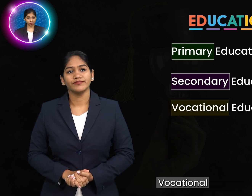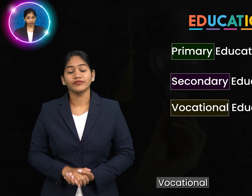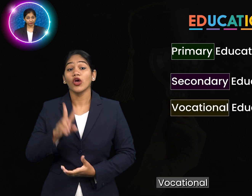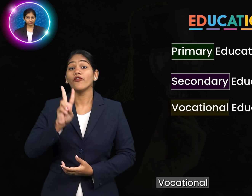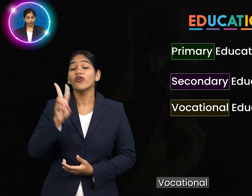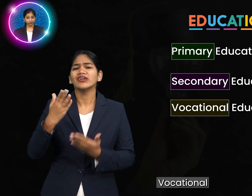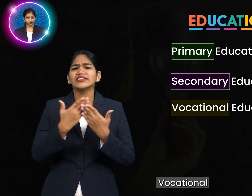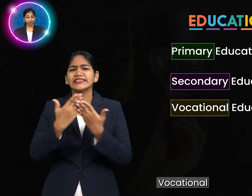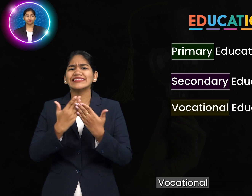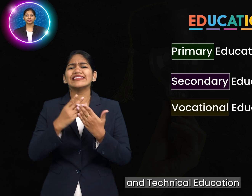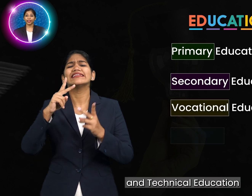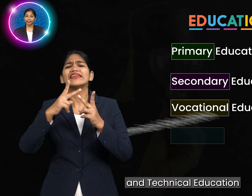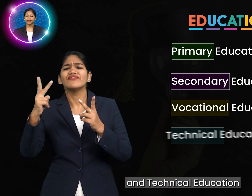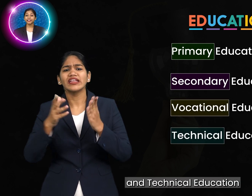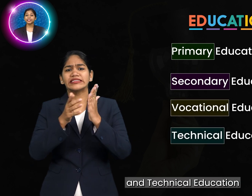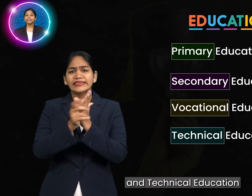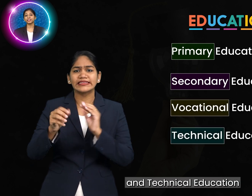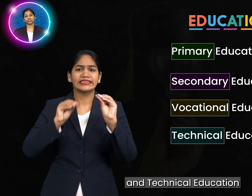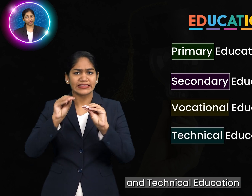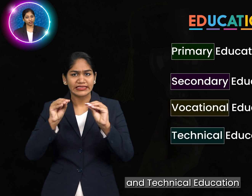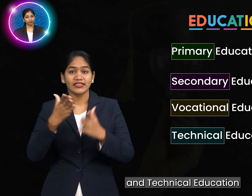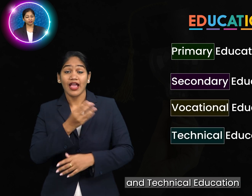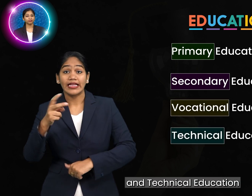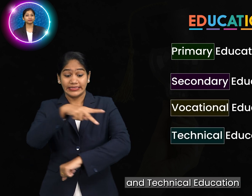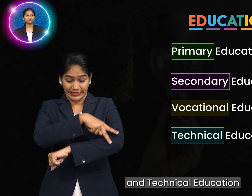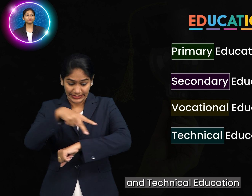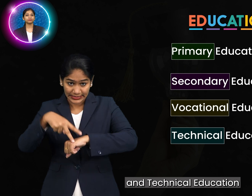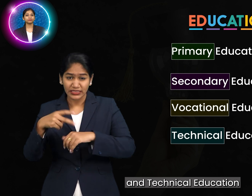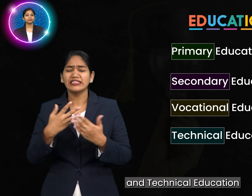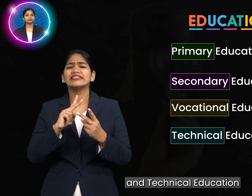vocational and technical education,